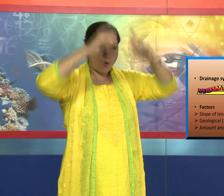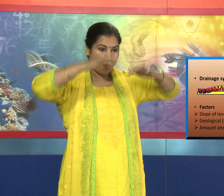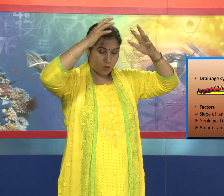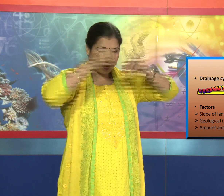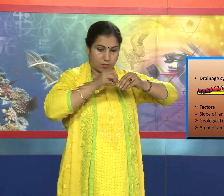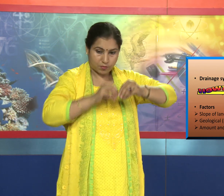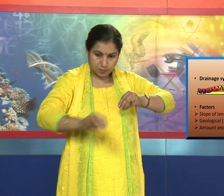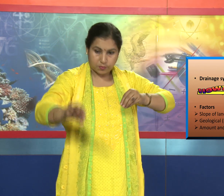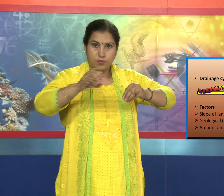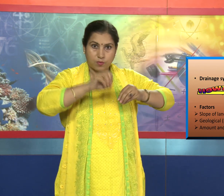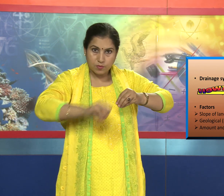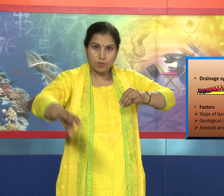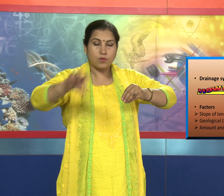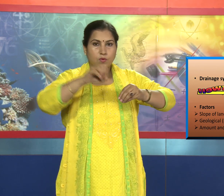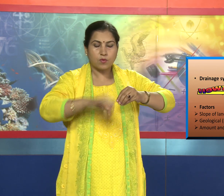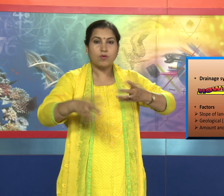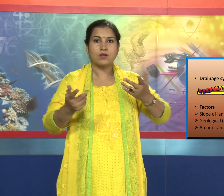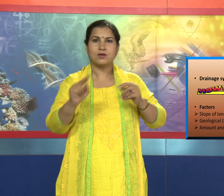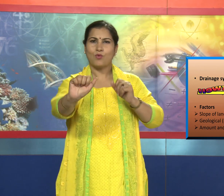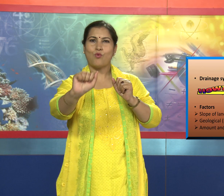ground near your house